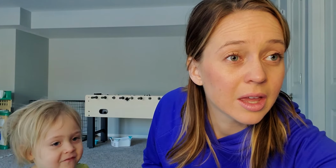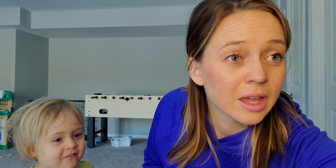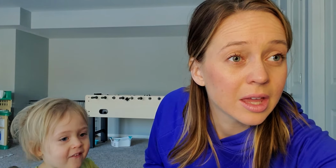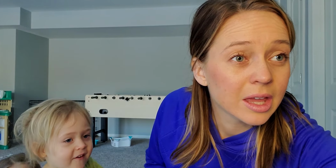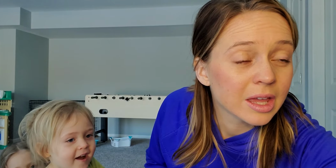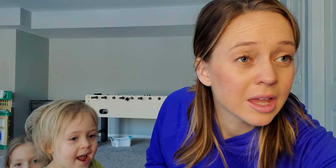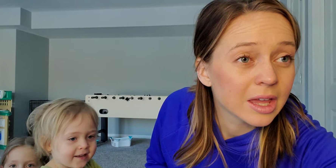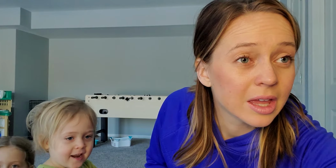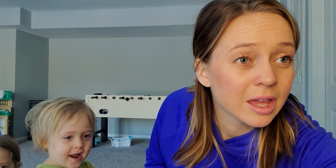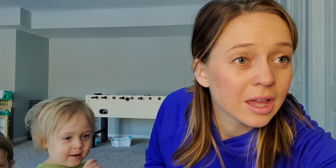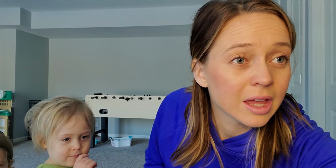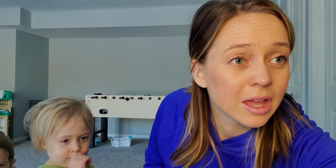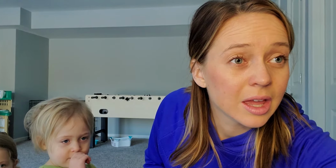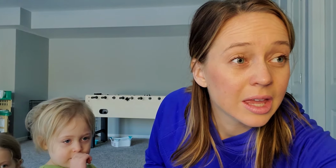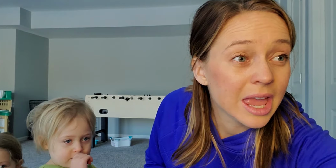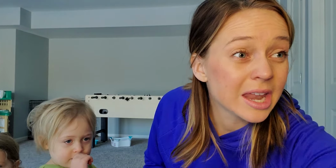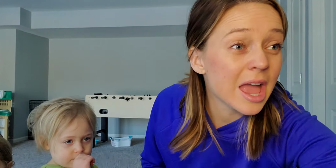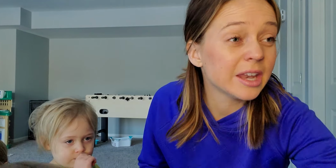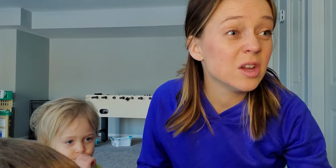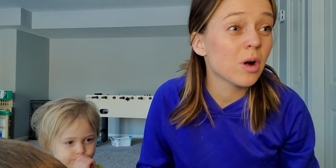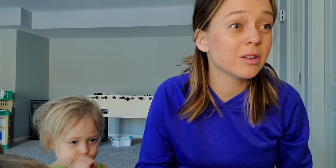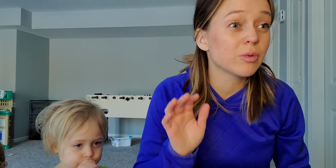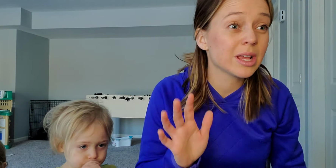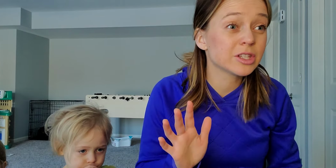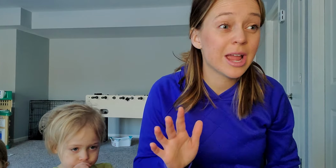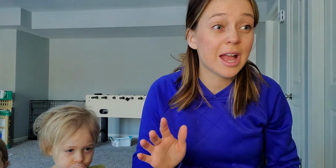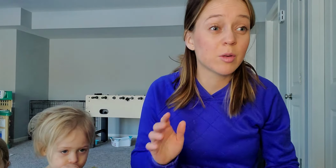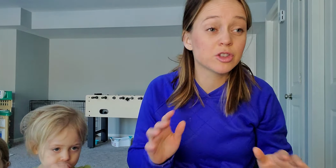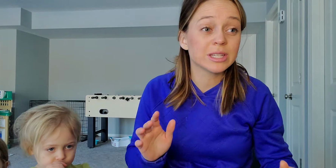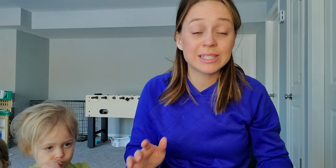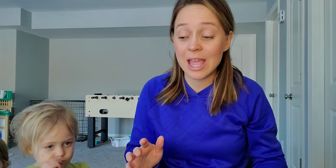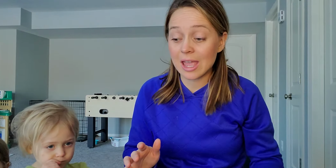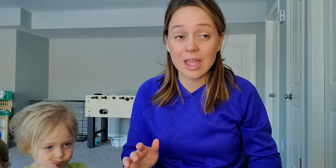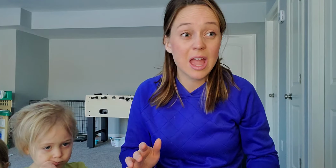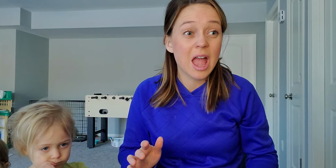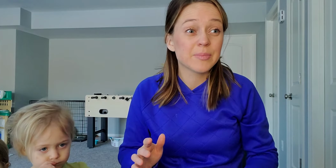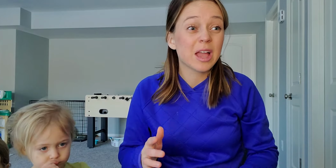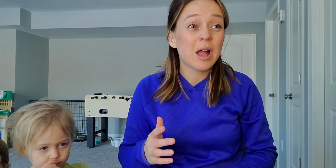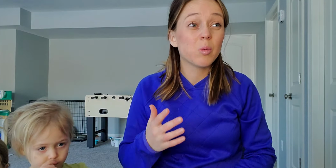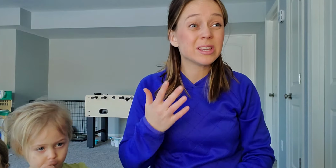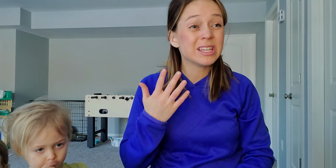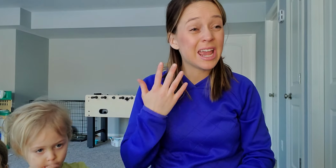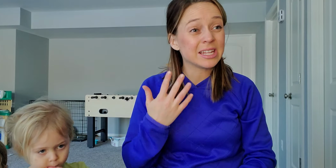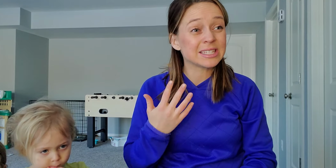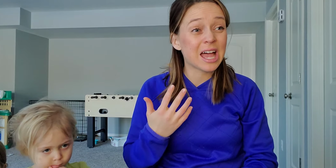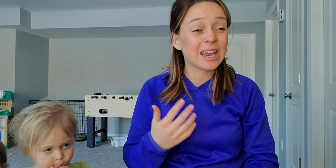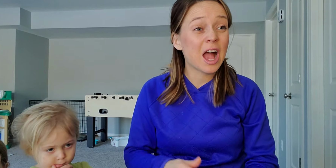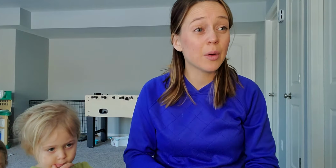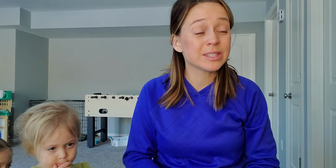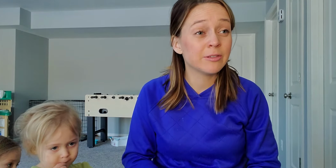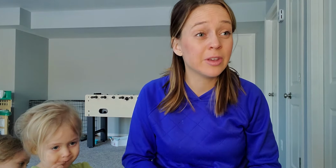Can anyone raise their hand or just say What did Aiden sign? How is he